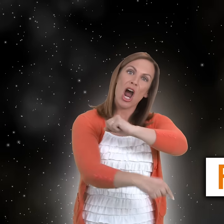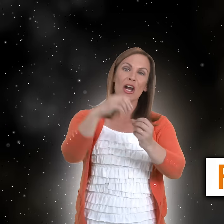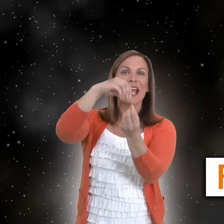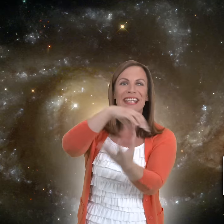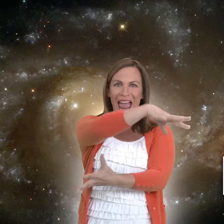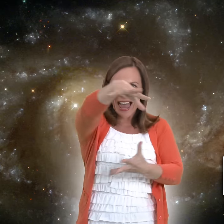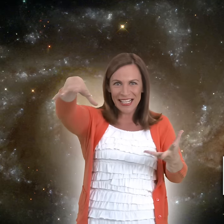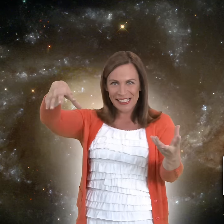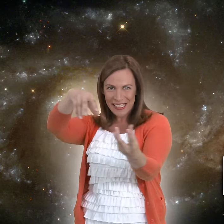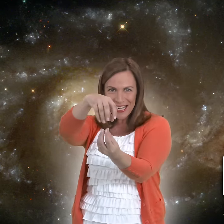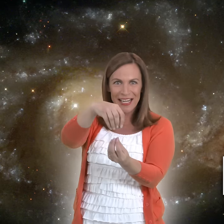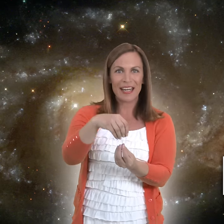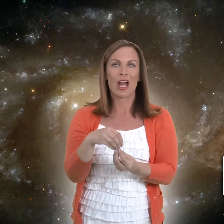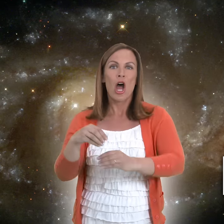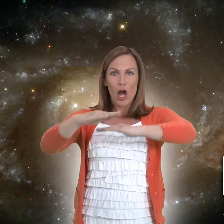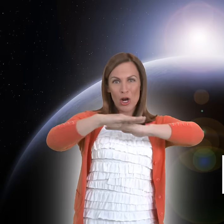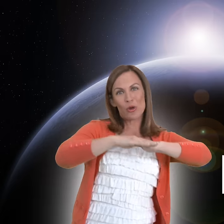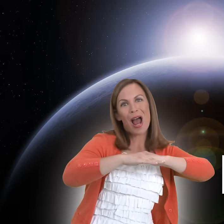star, galaxy,